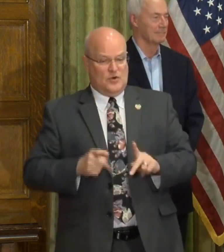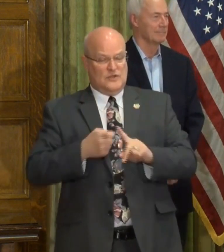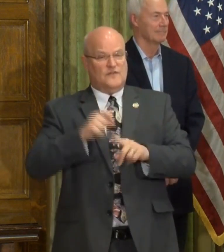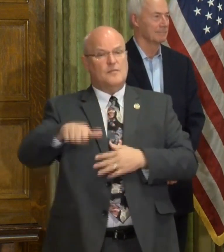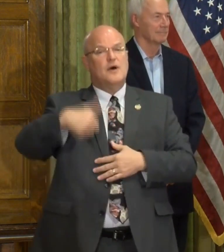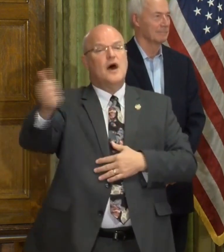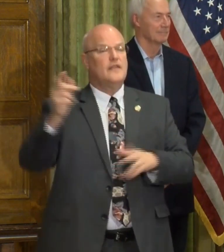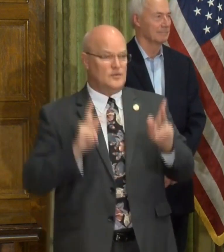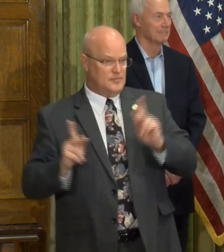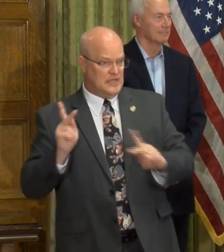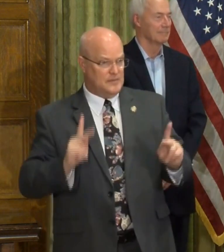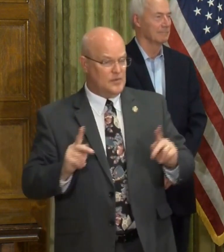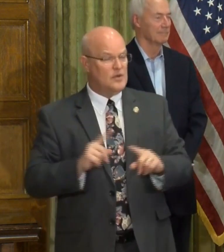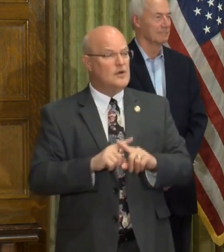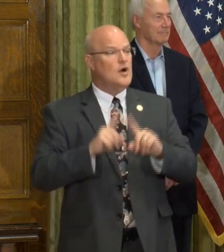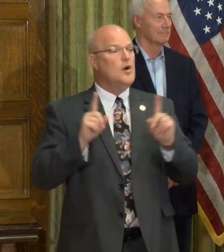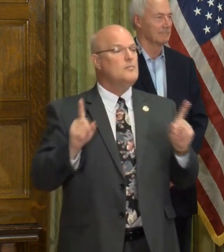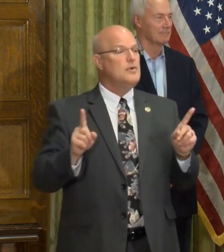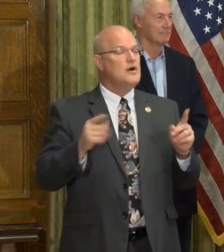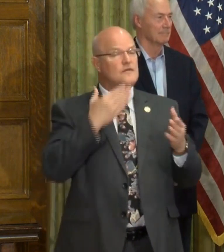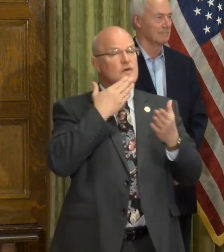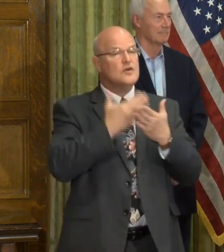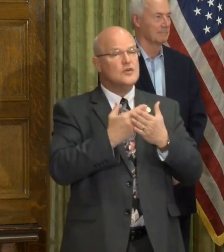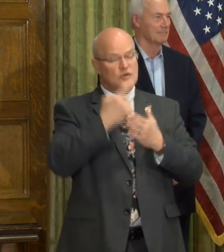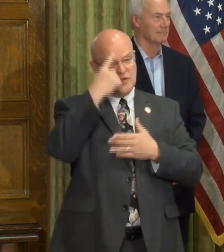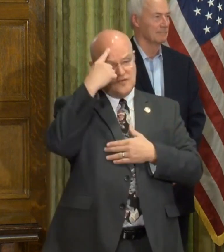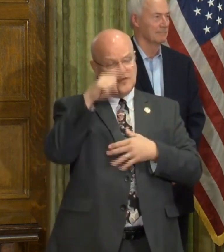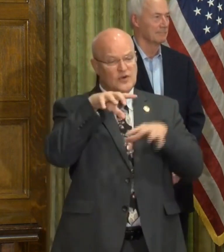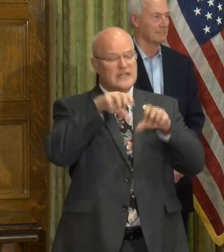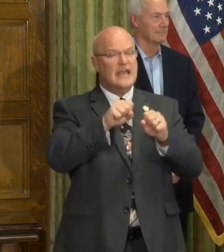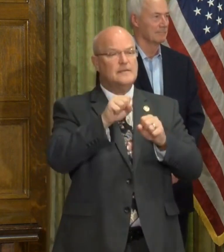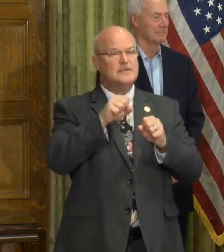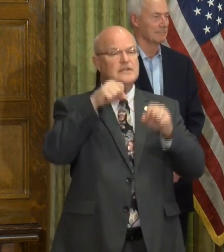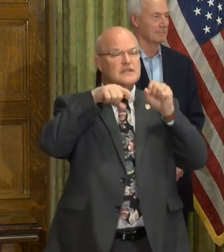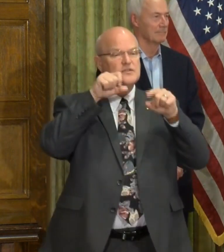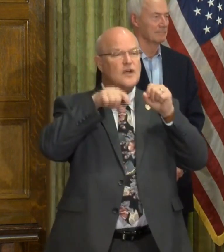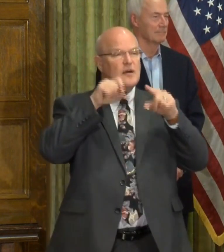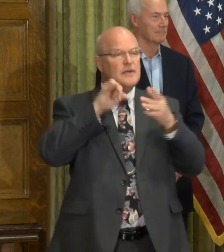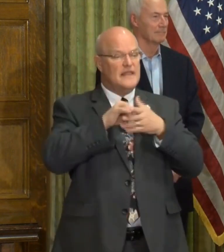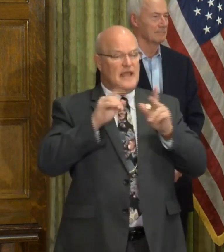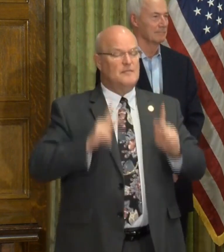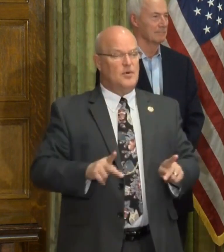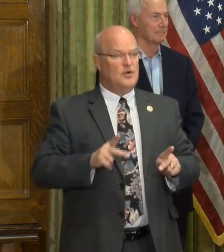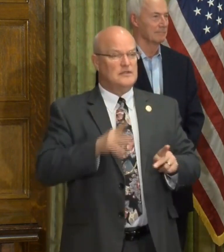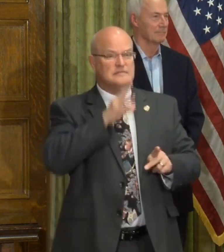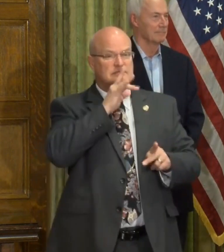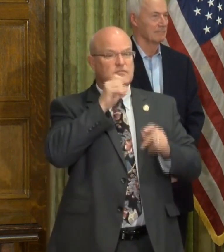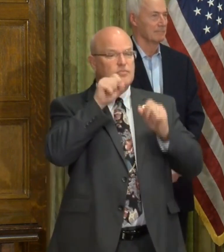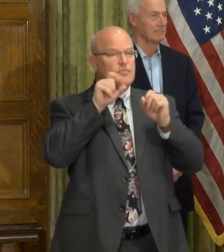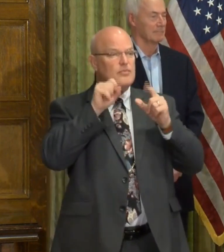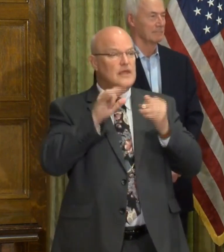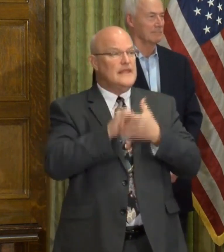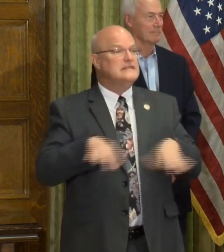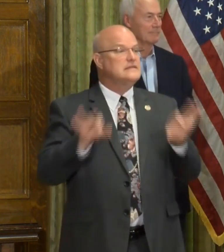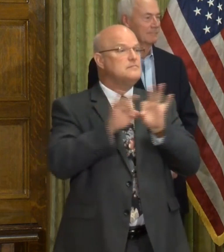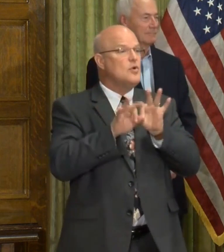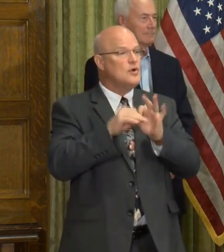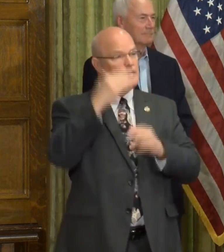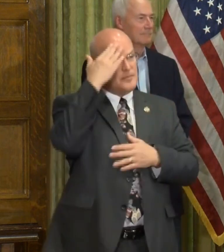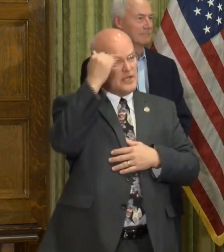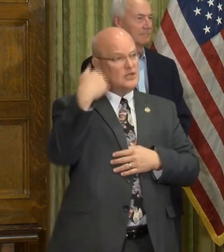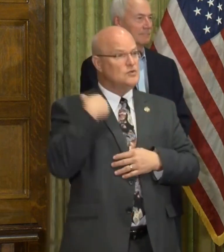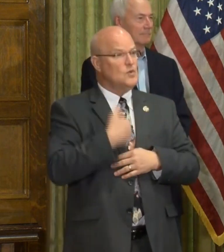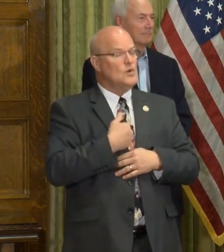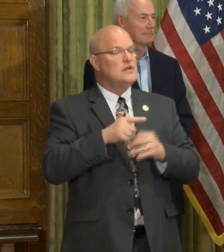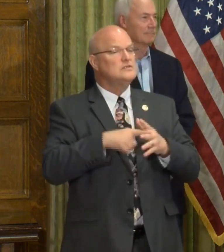from other people, but they're very good for capturing droplets that person may produce. And that's important